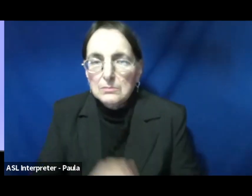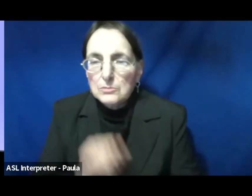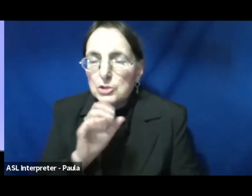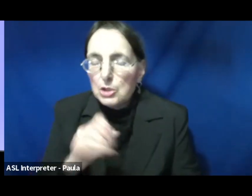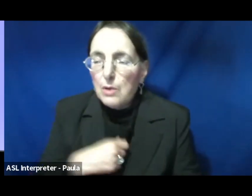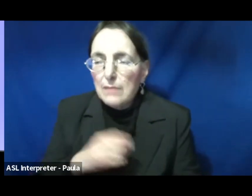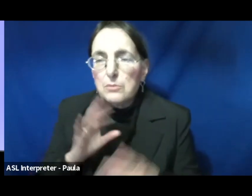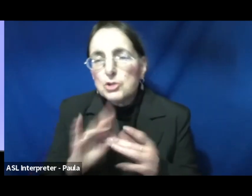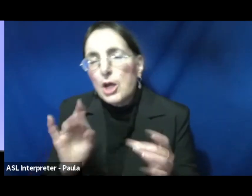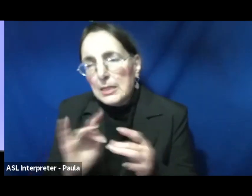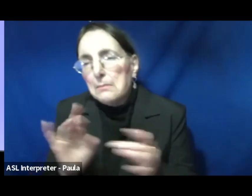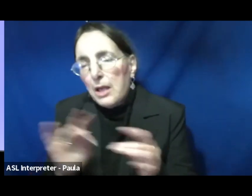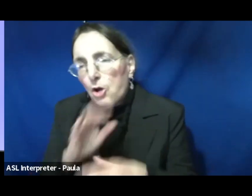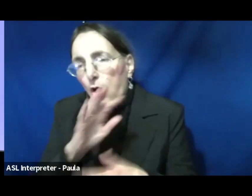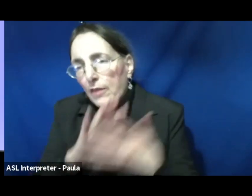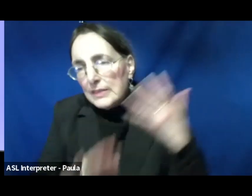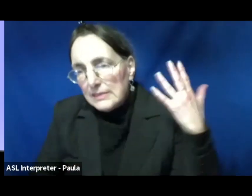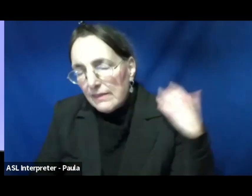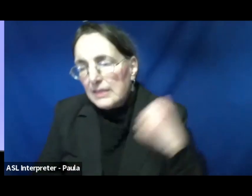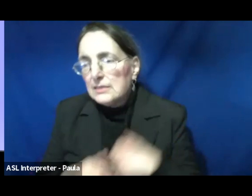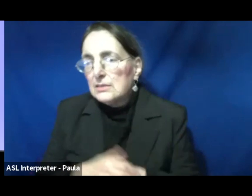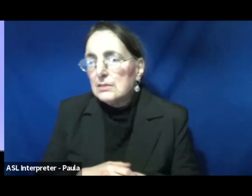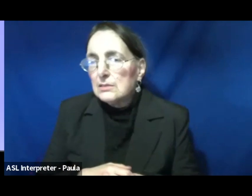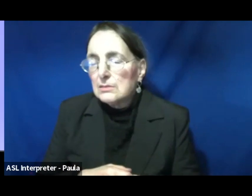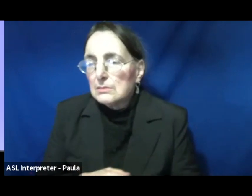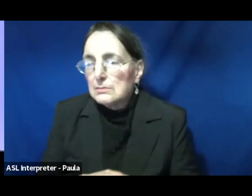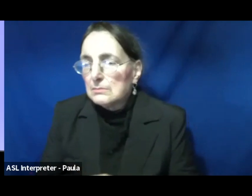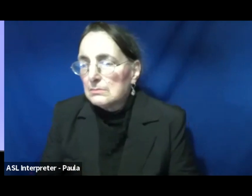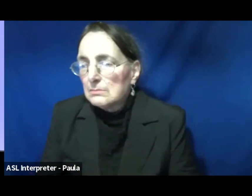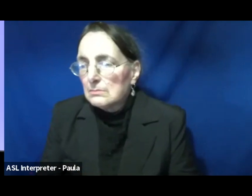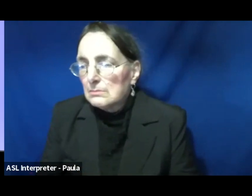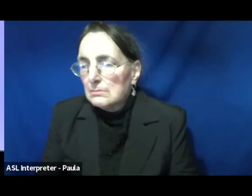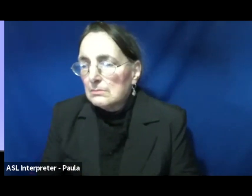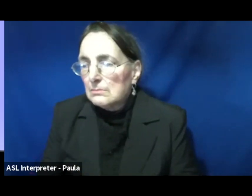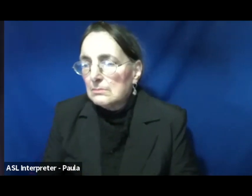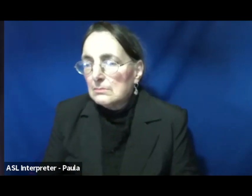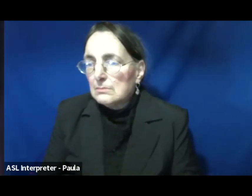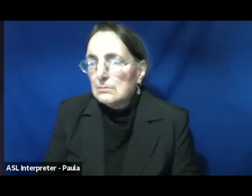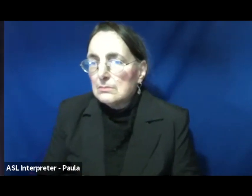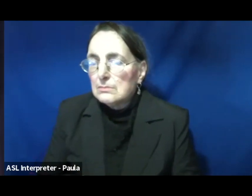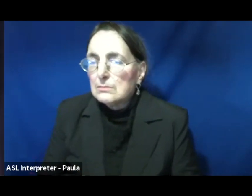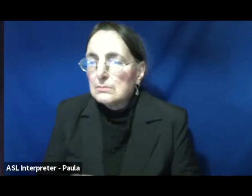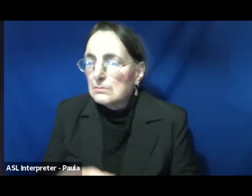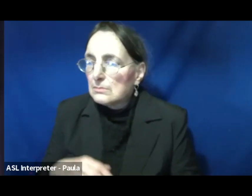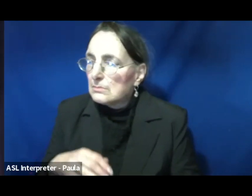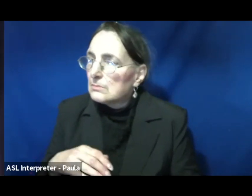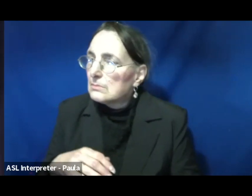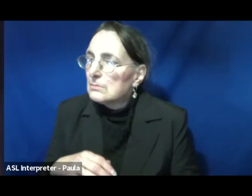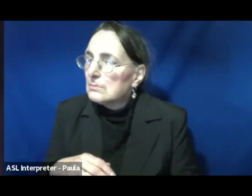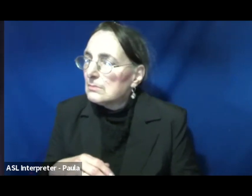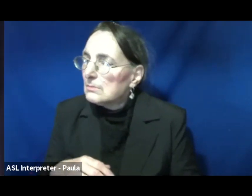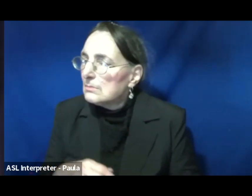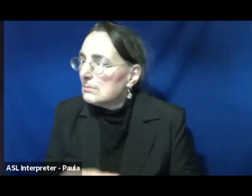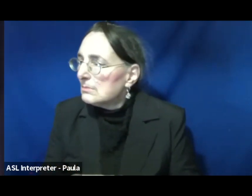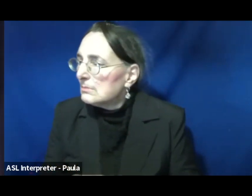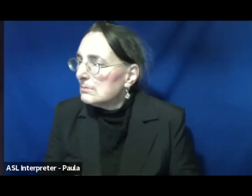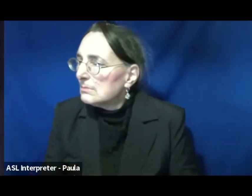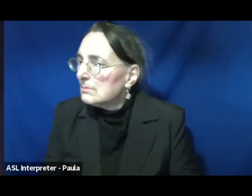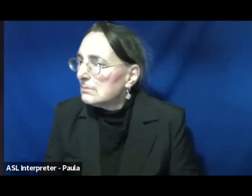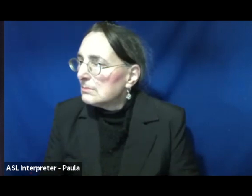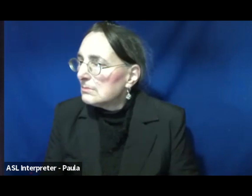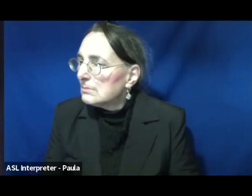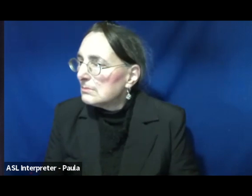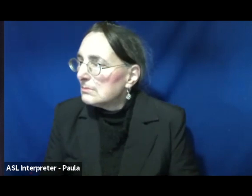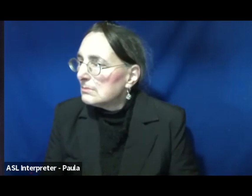talking about all those things, and you ask, well, George, you talked about hemp, Dr. Nikki talked about hemp, and you haven't mentioned hemp yet. Well, I'm glad you asked